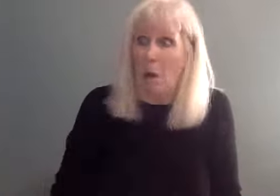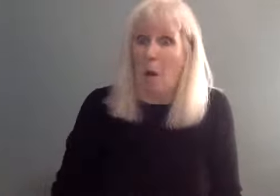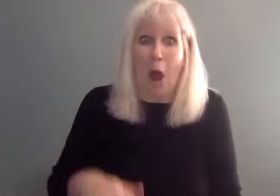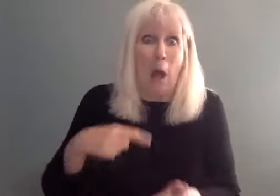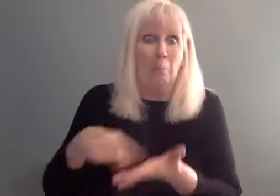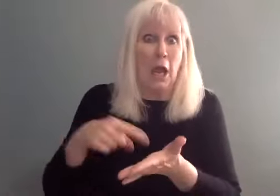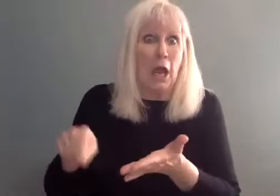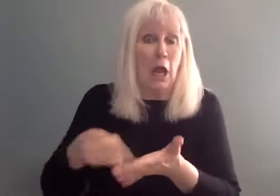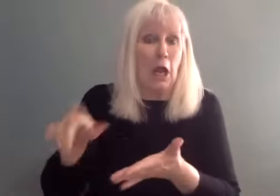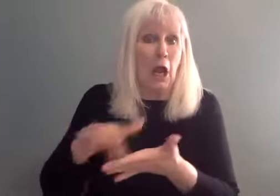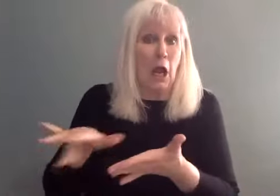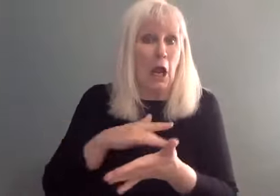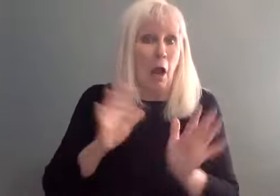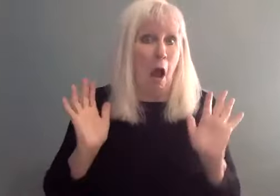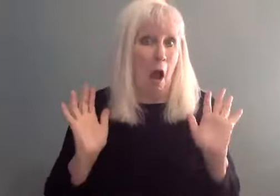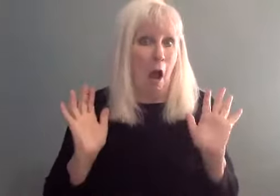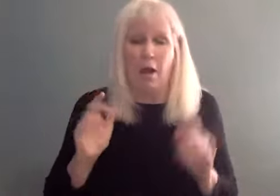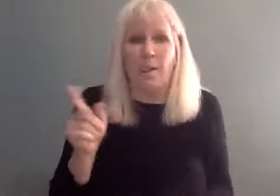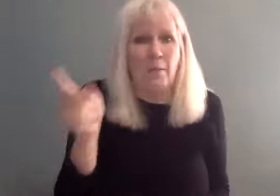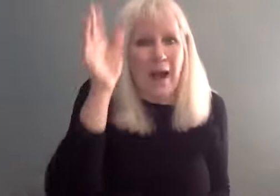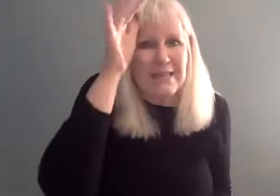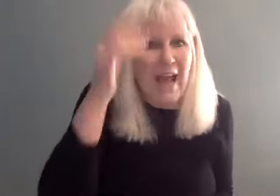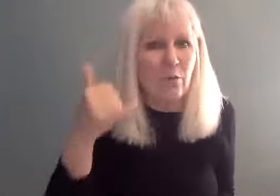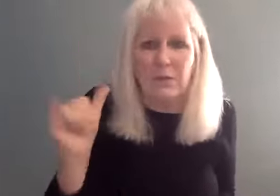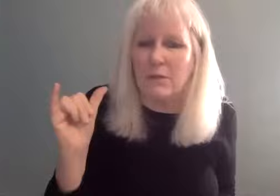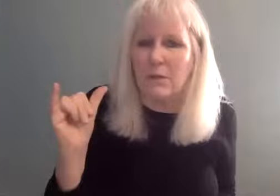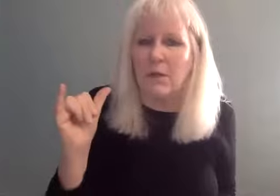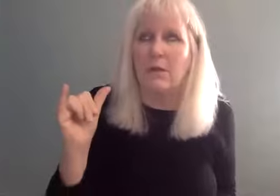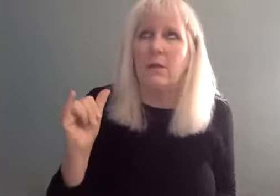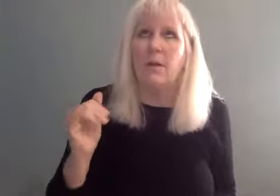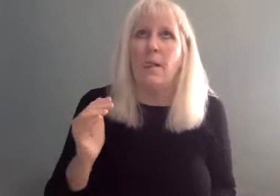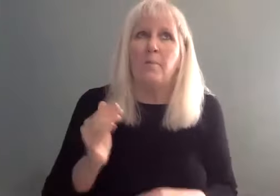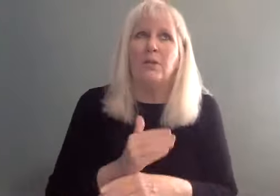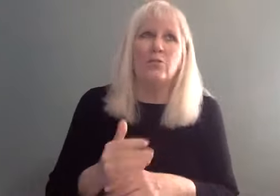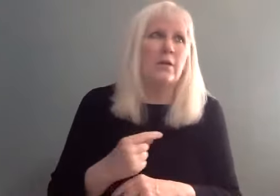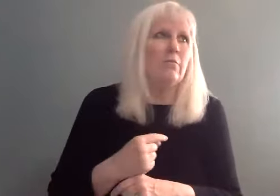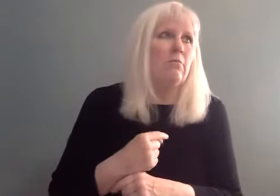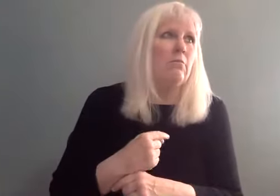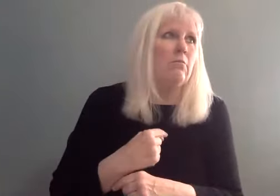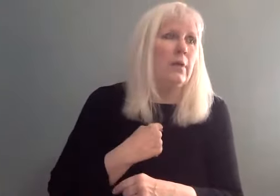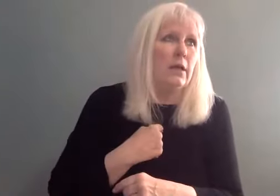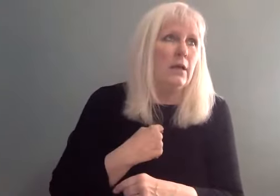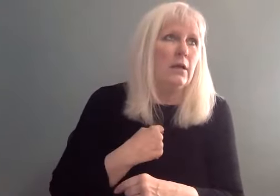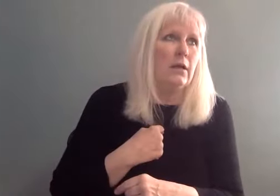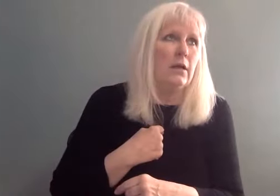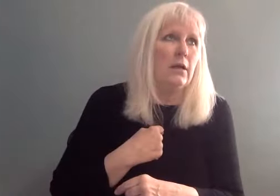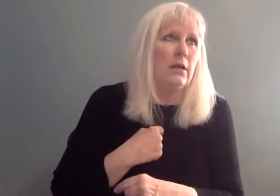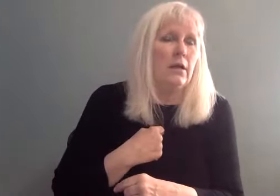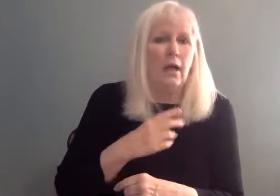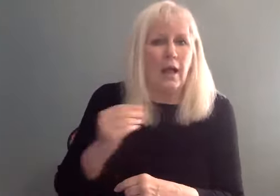that it was still, my dad was still between me and my happiness,